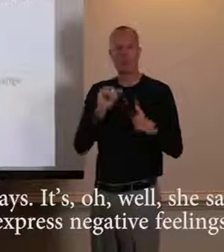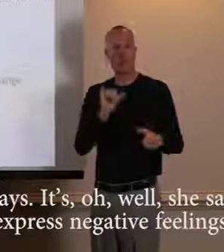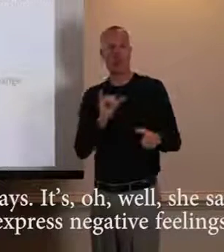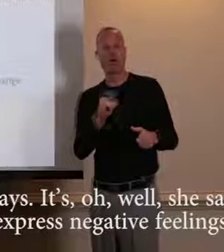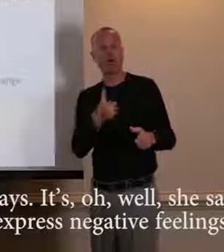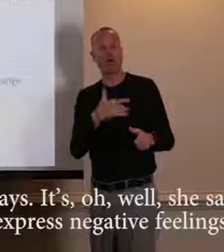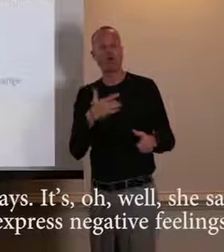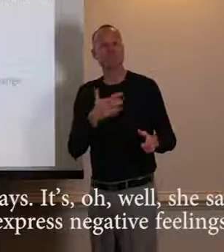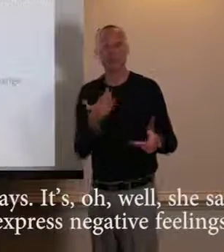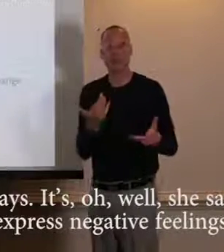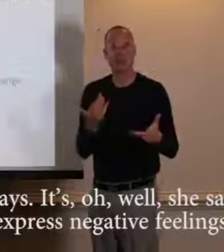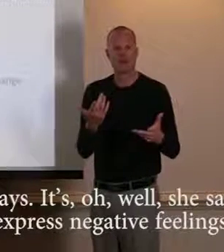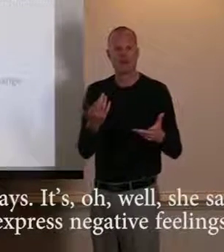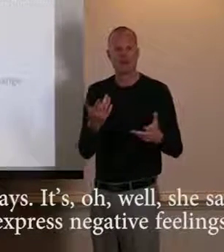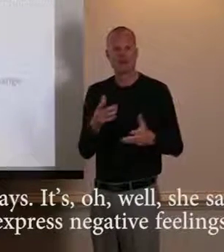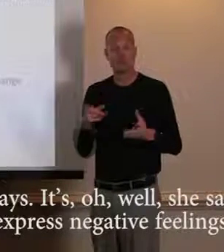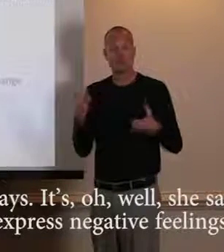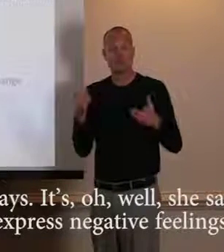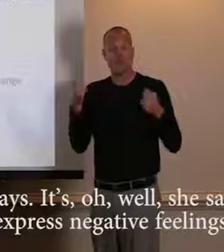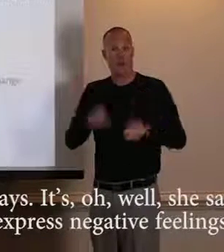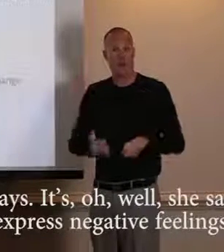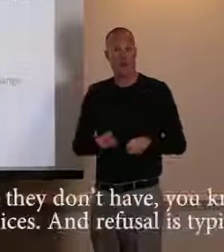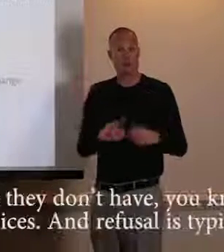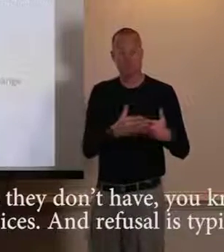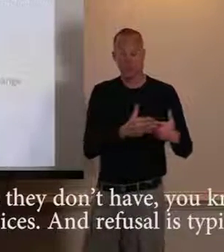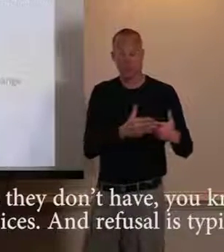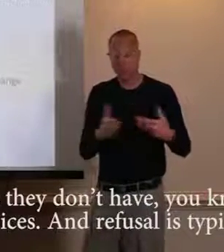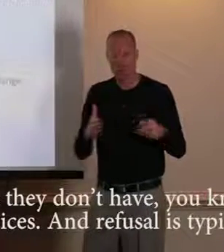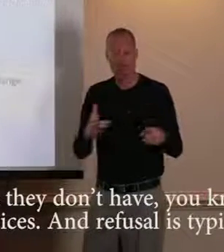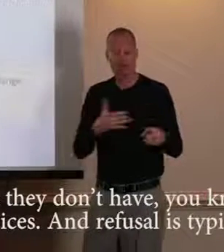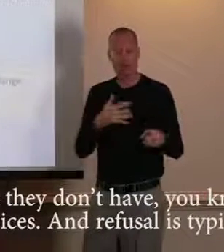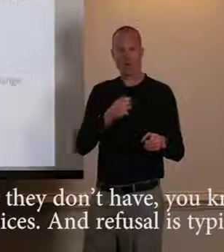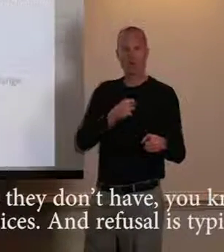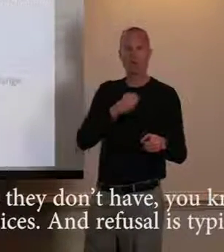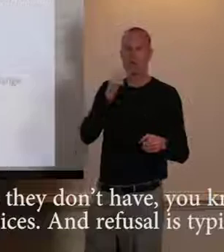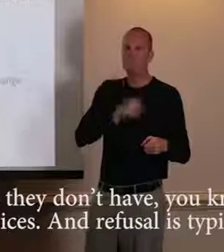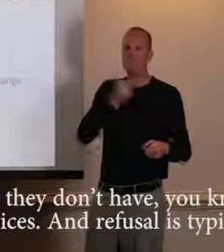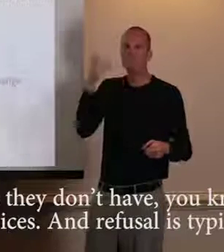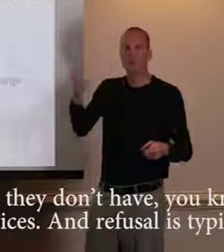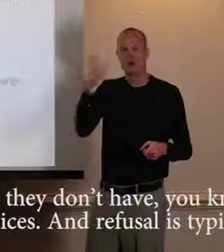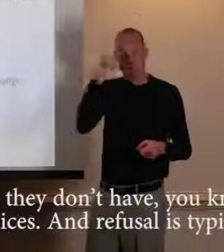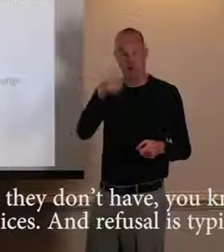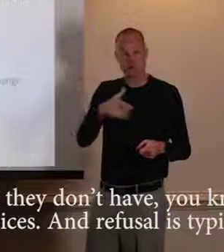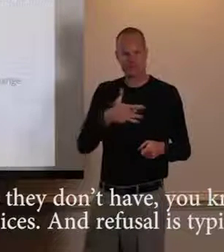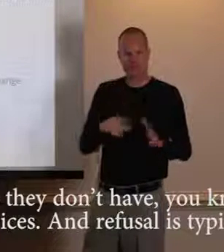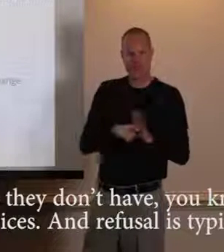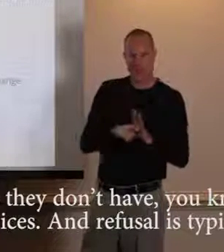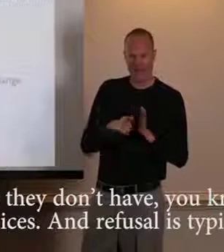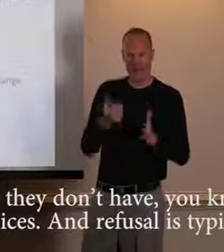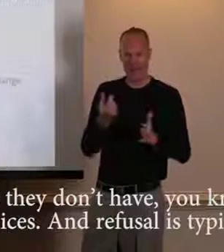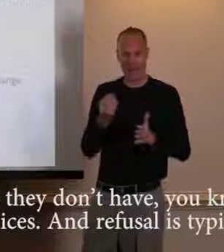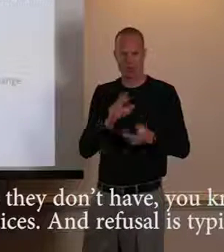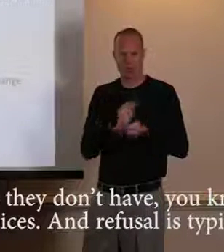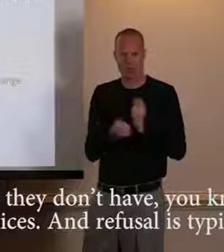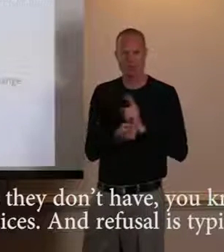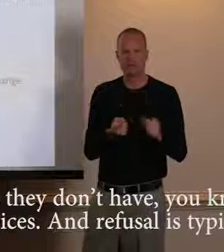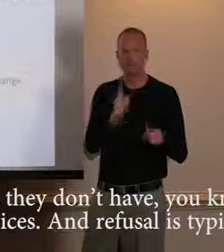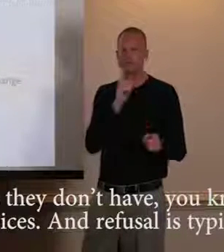So as a result, they don't express negative feelings or desire for change. Oftentimes they don't have, options to make personal